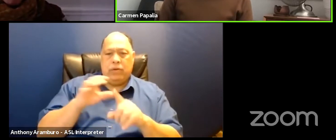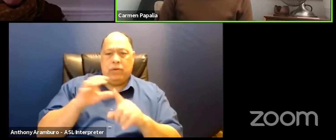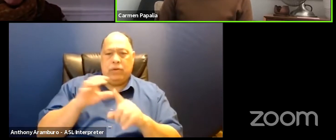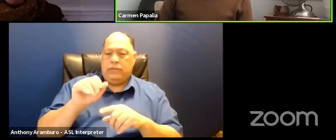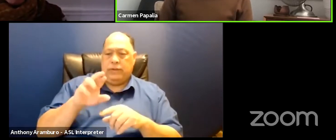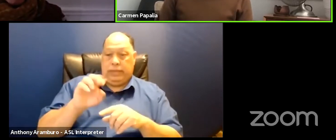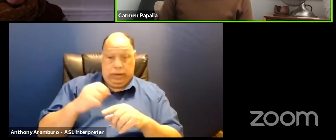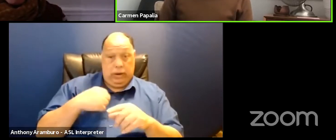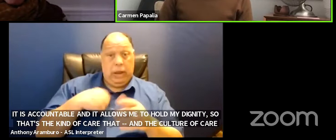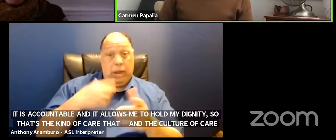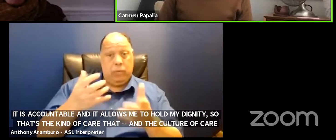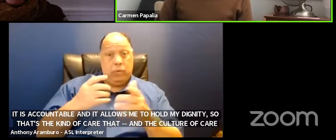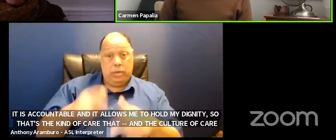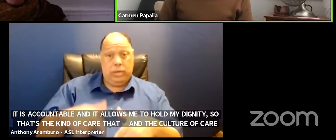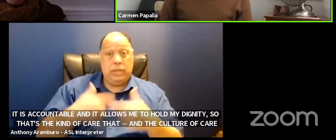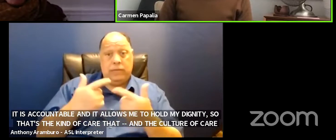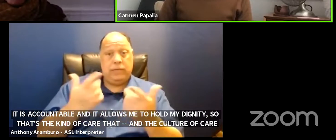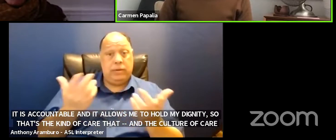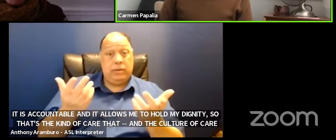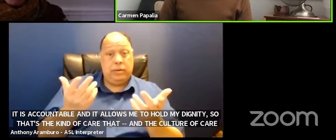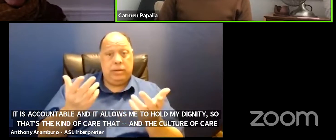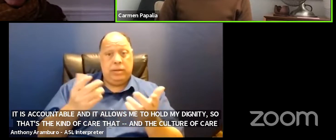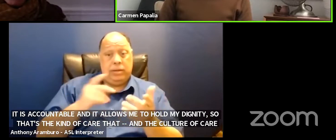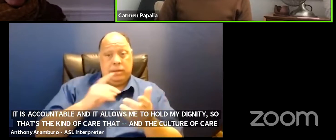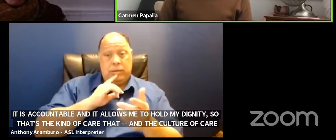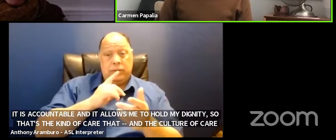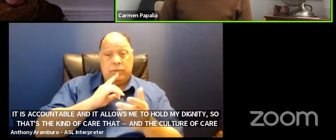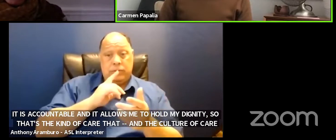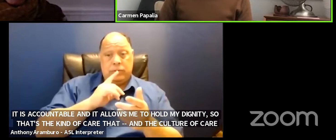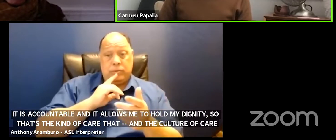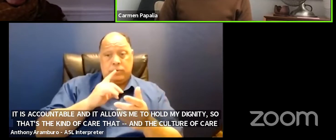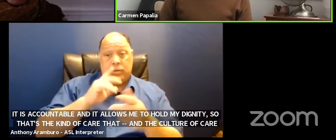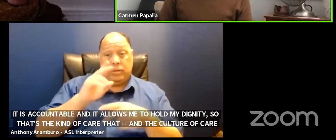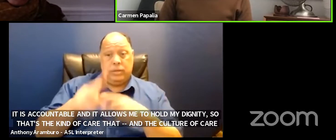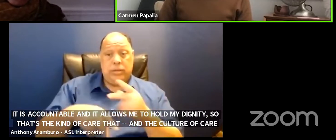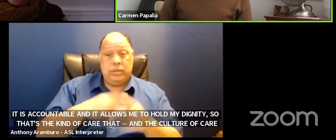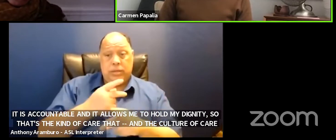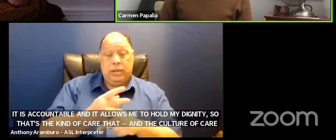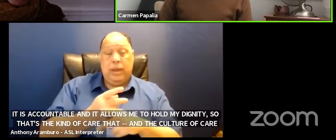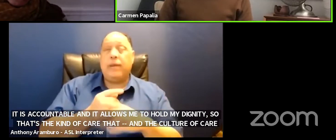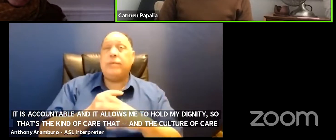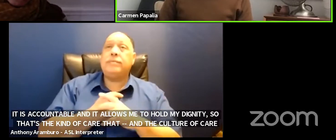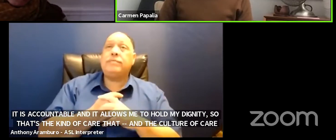in, and I think that's really the kind of